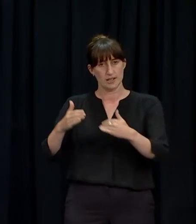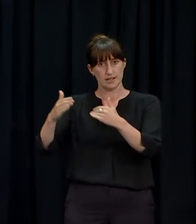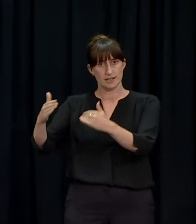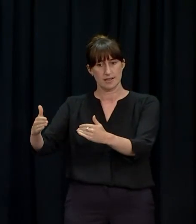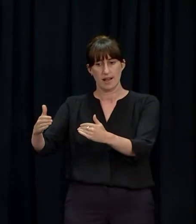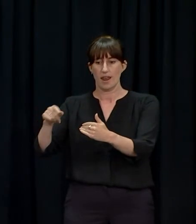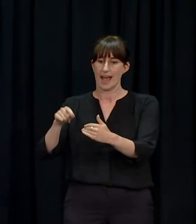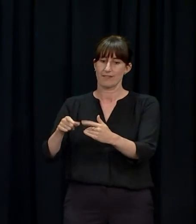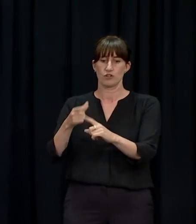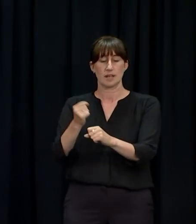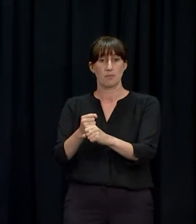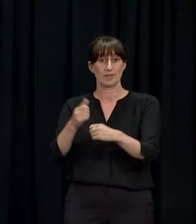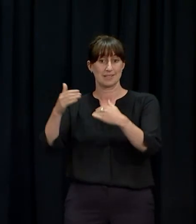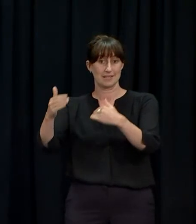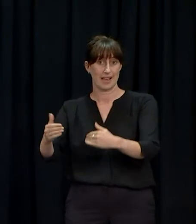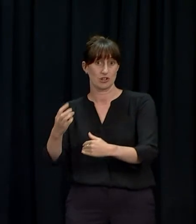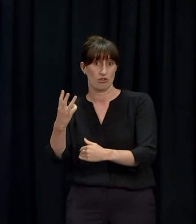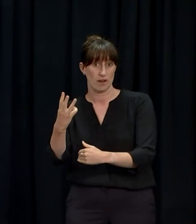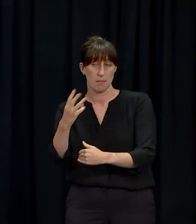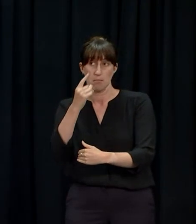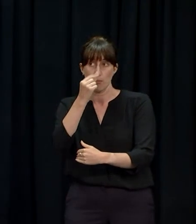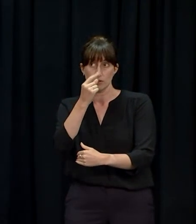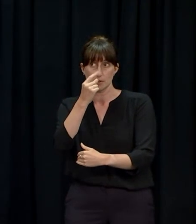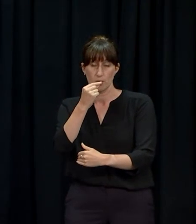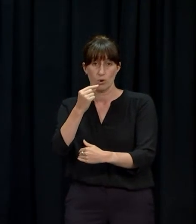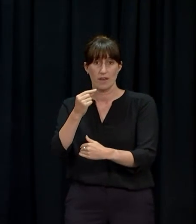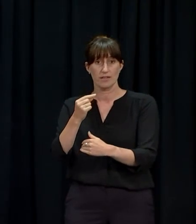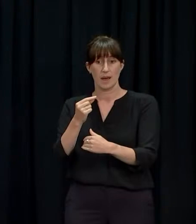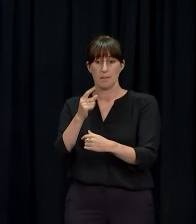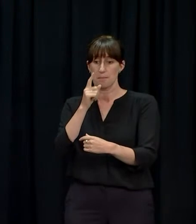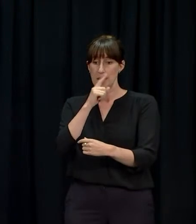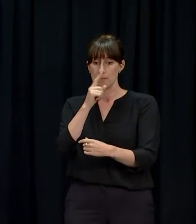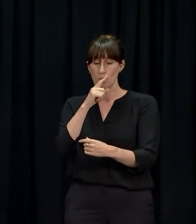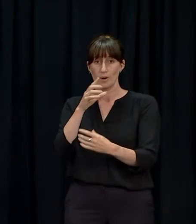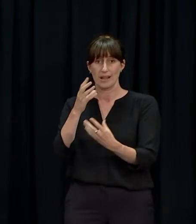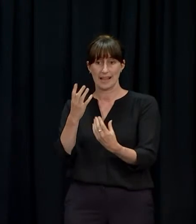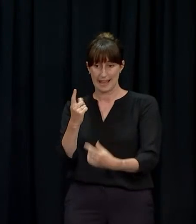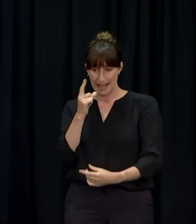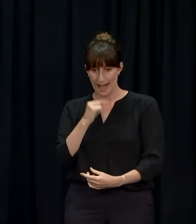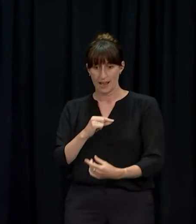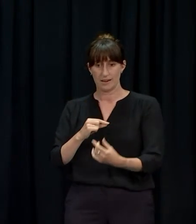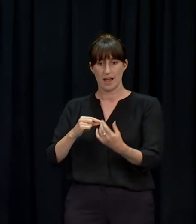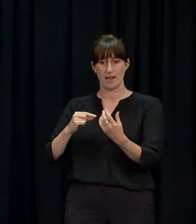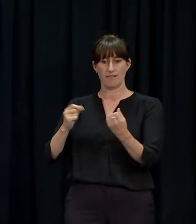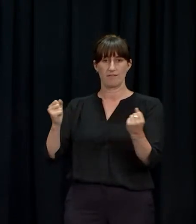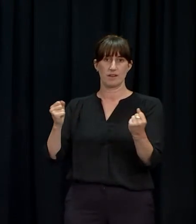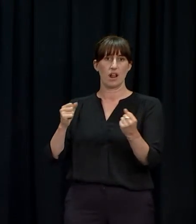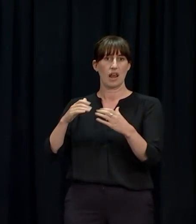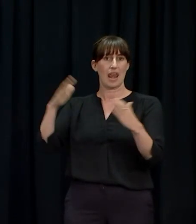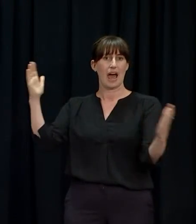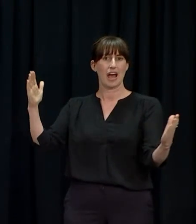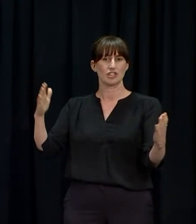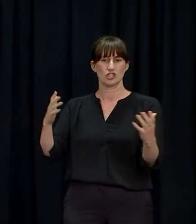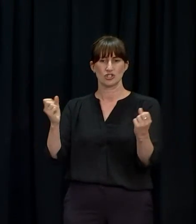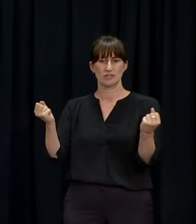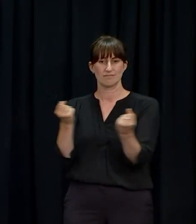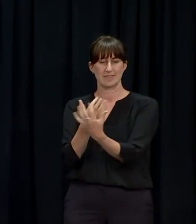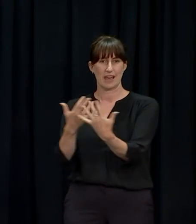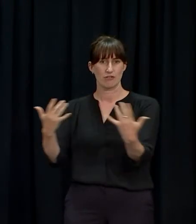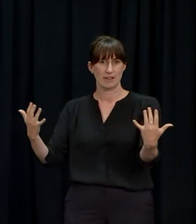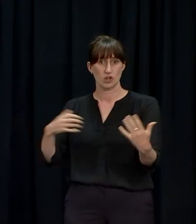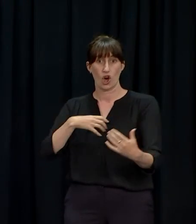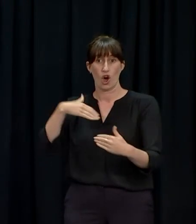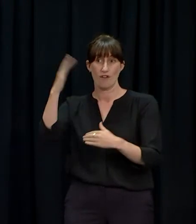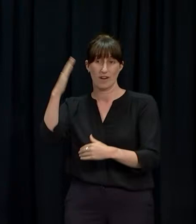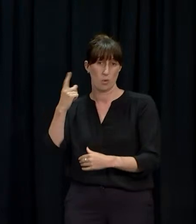setting? So what we've outlined today, all three phases occur at the settings that we've set up for RED. And